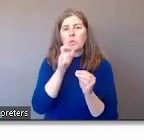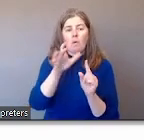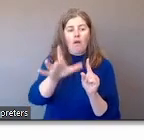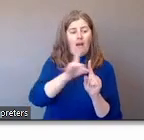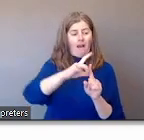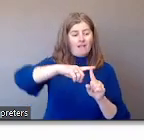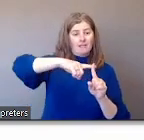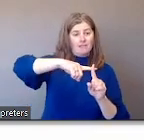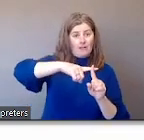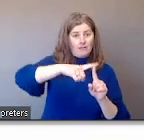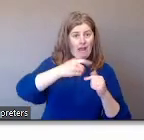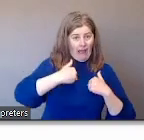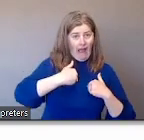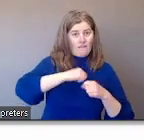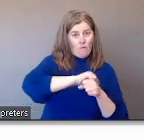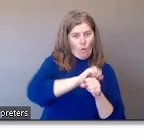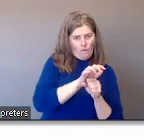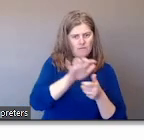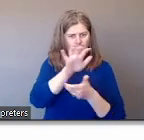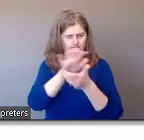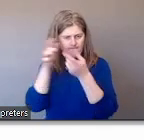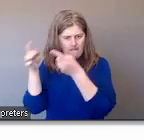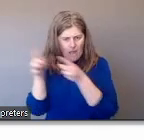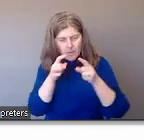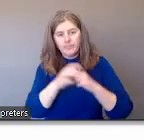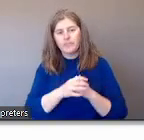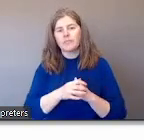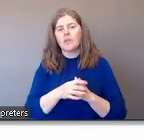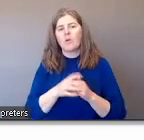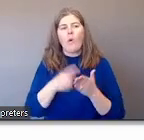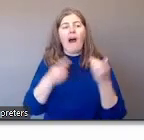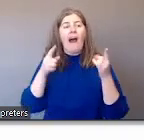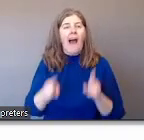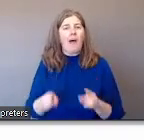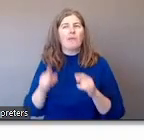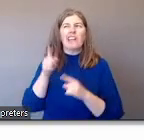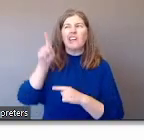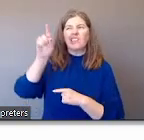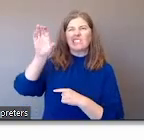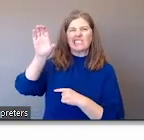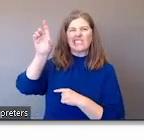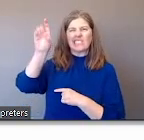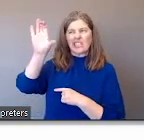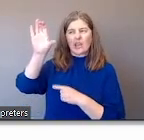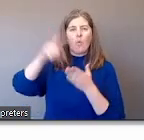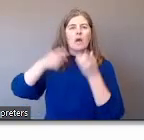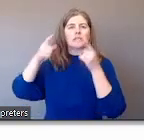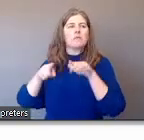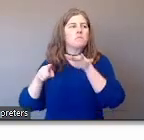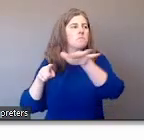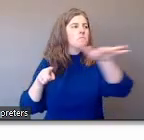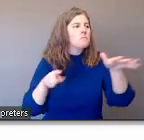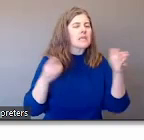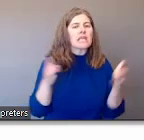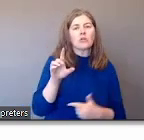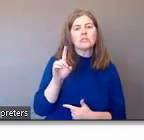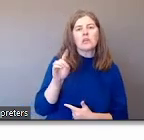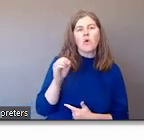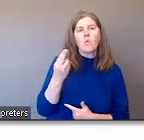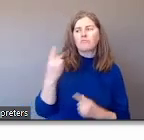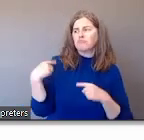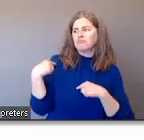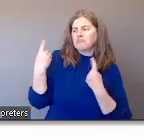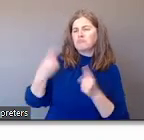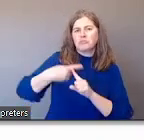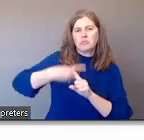that mix. And I think what's happened at the CDC is what has been happening at DOH here in New Mexico for the past couple of